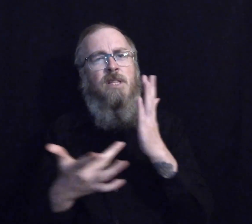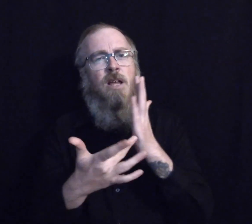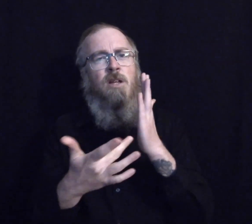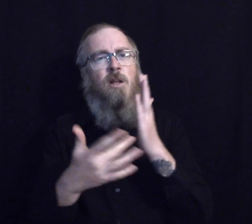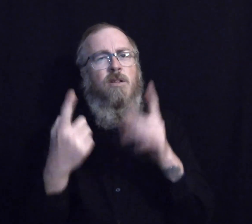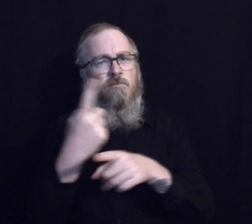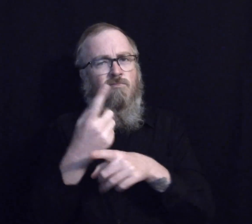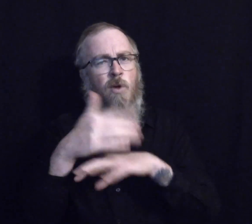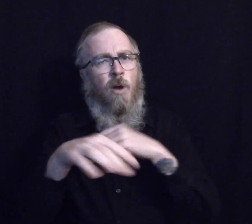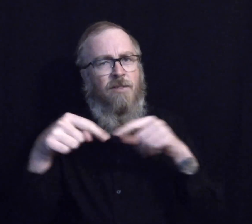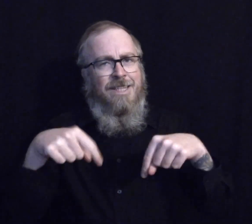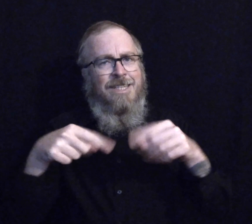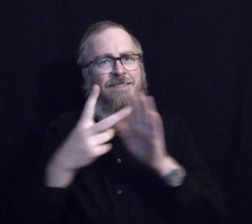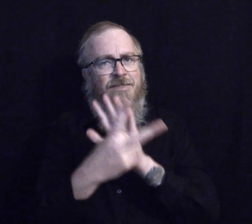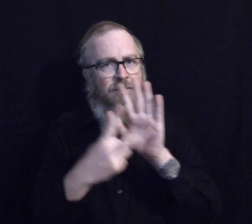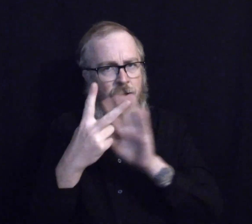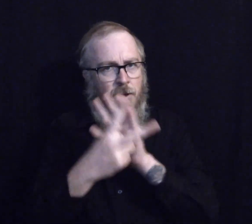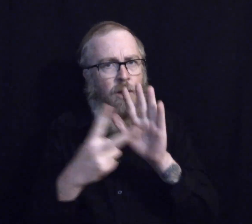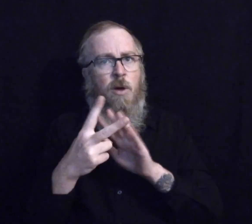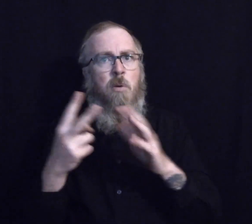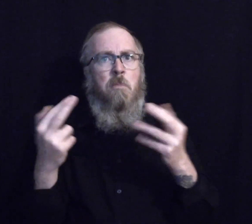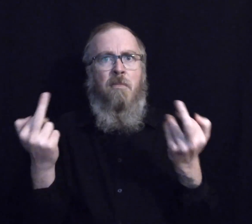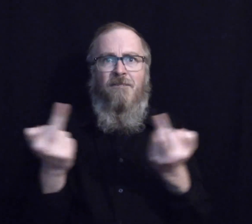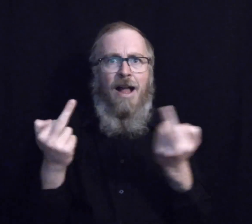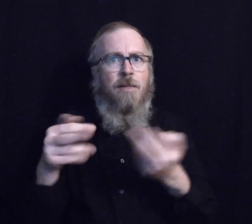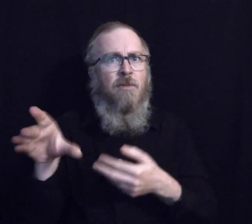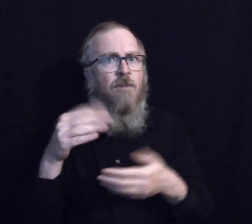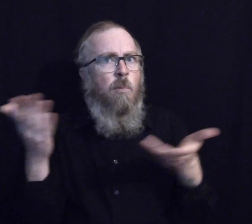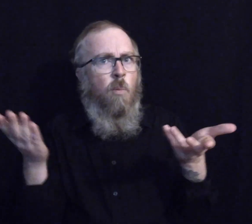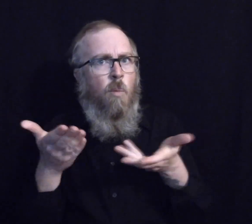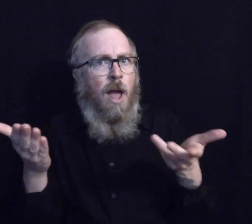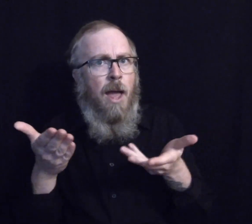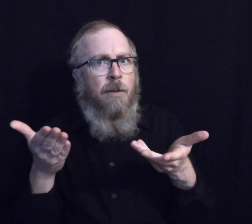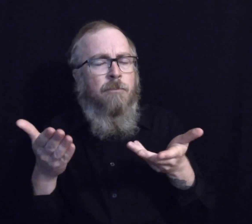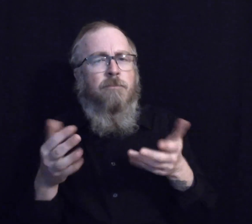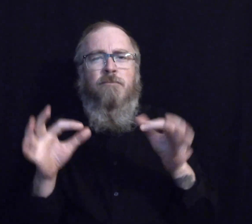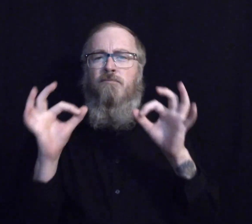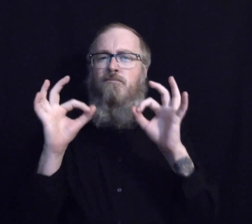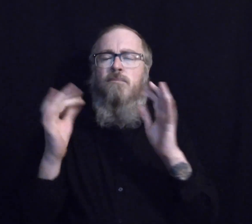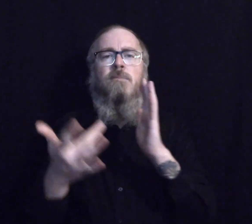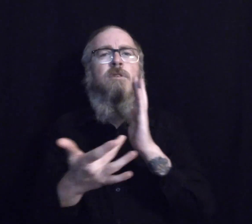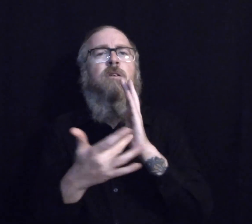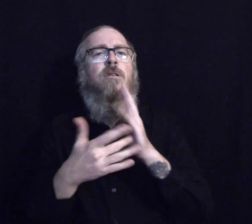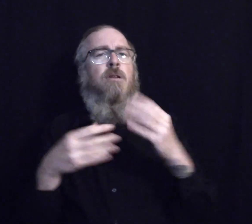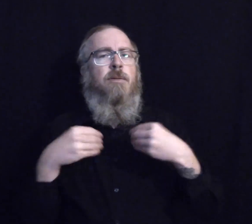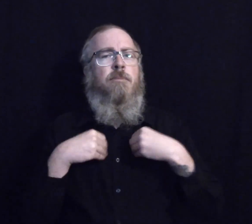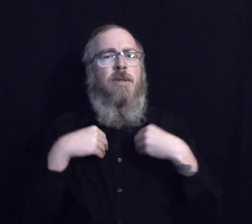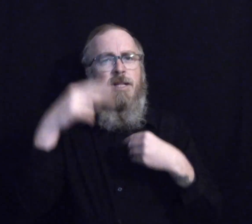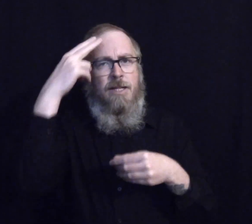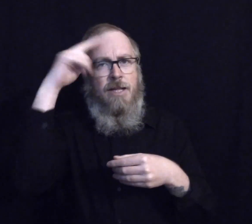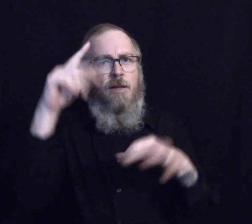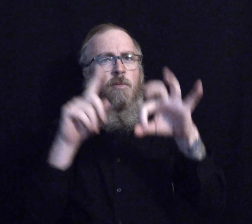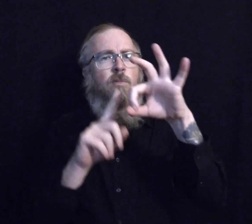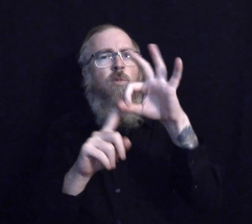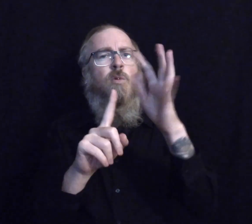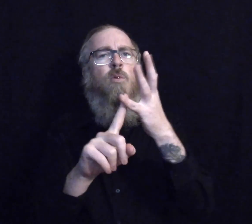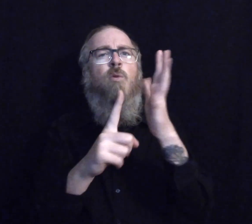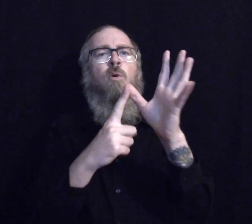This video will cover a range of technology that is available from a specialist business named Quantum.